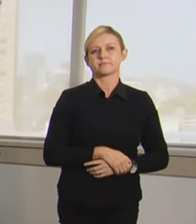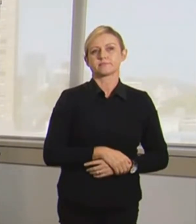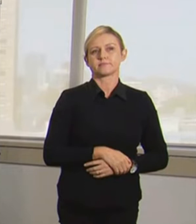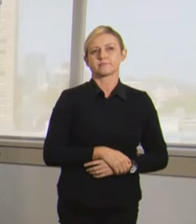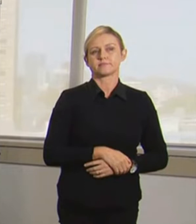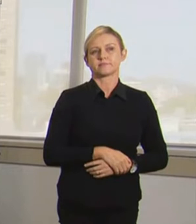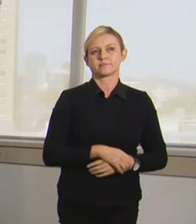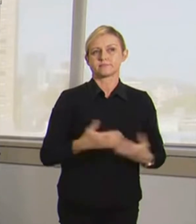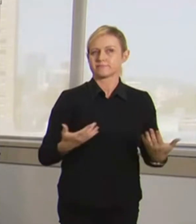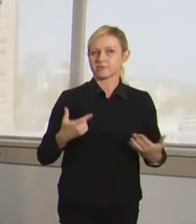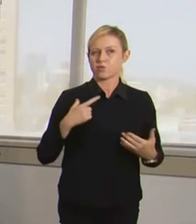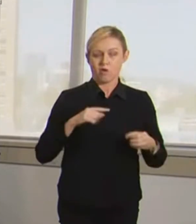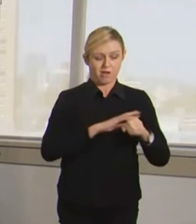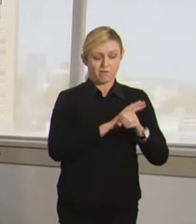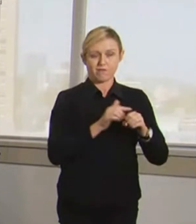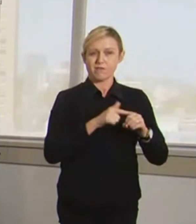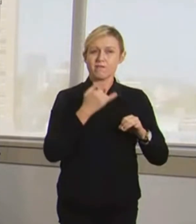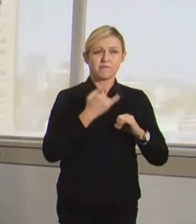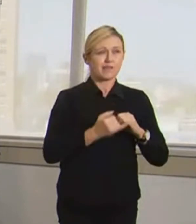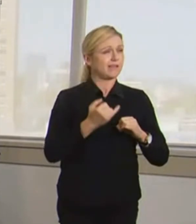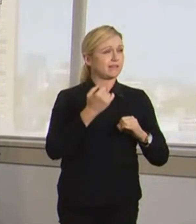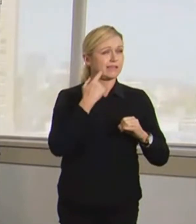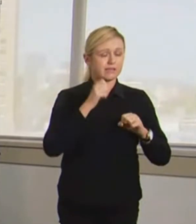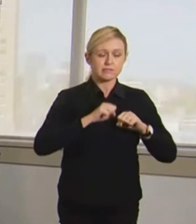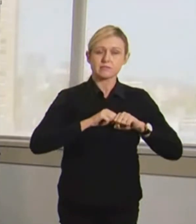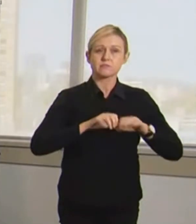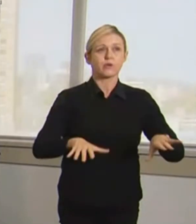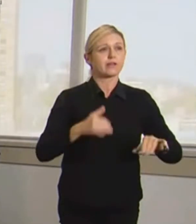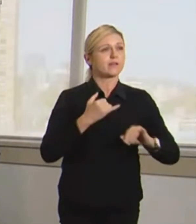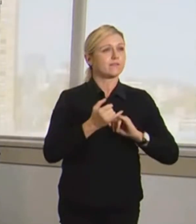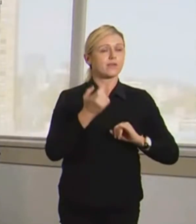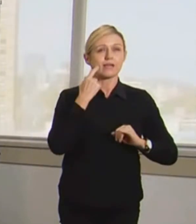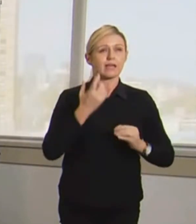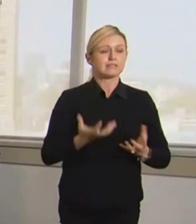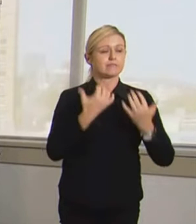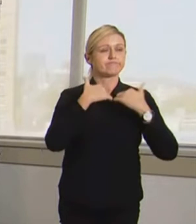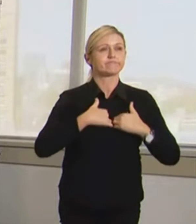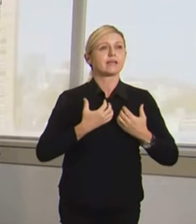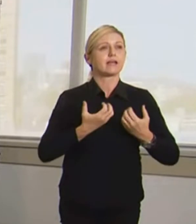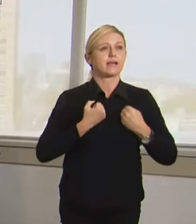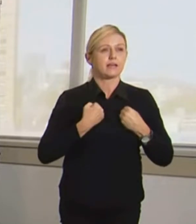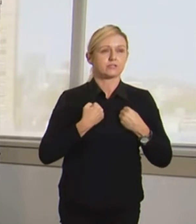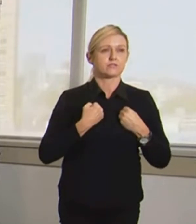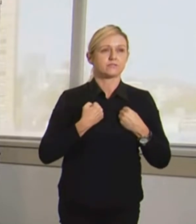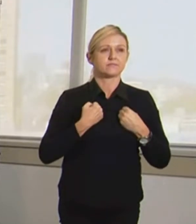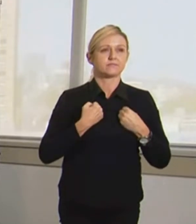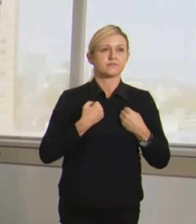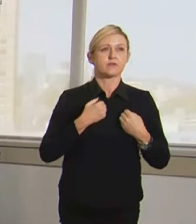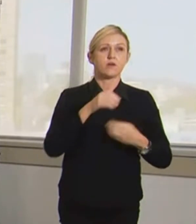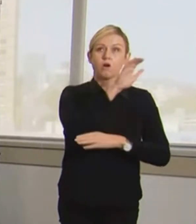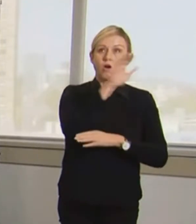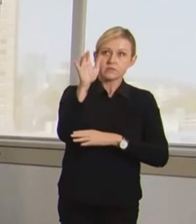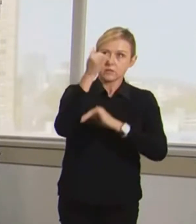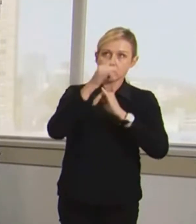virus that is so infectious. In the broader community generally across the world, although we have remarkably managed